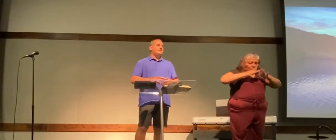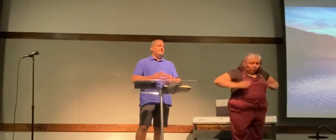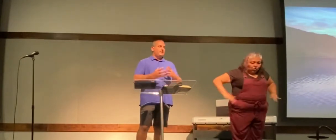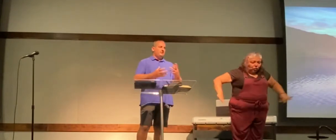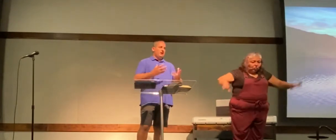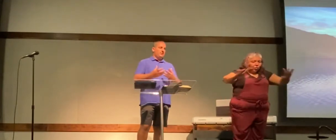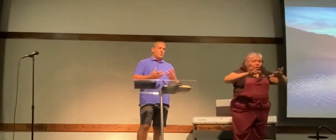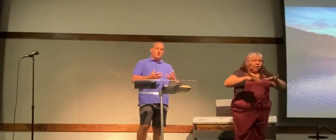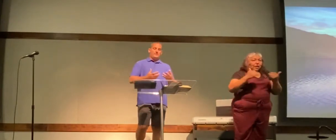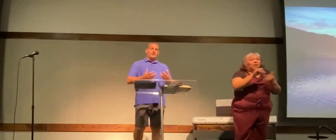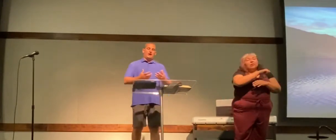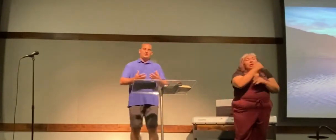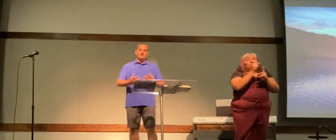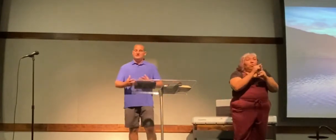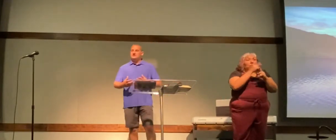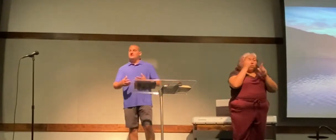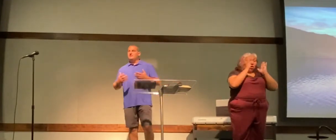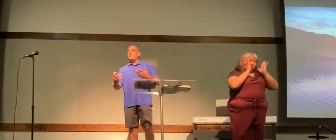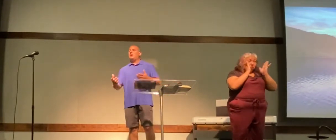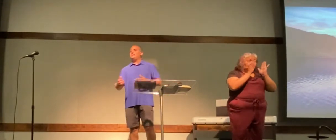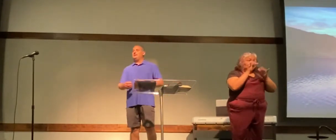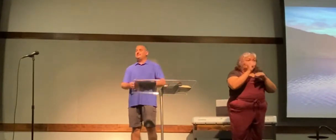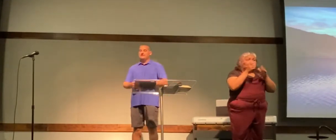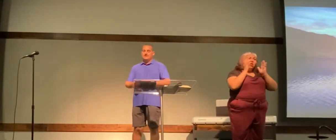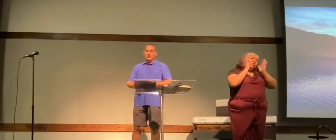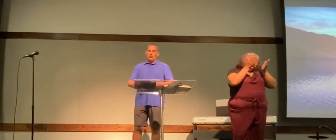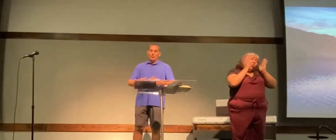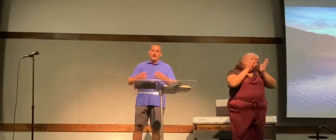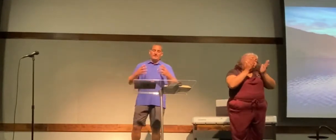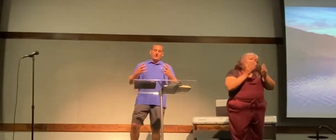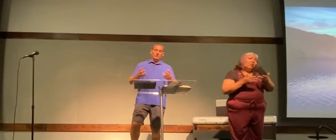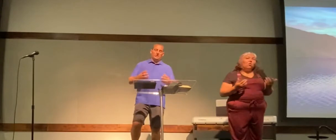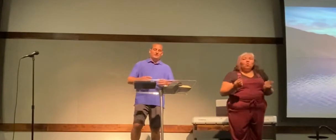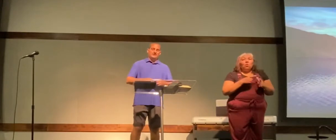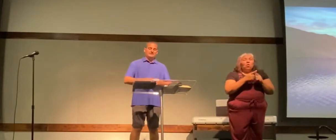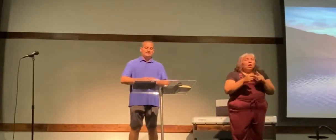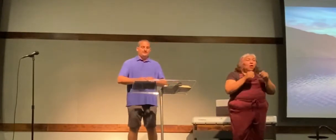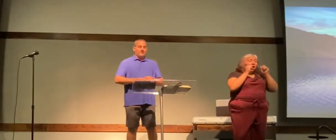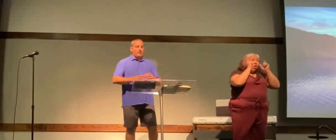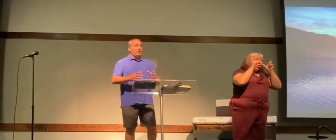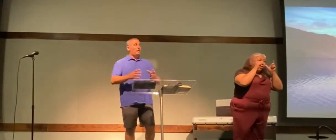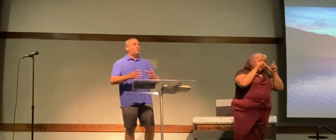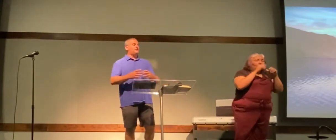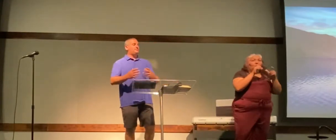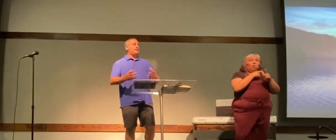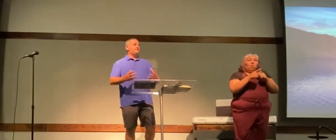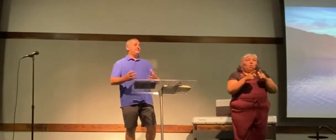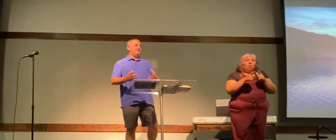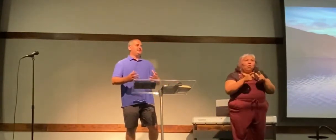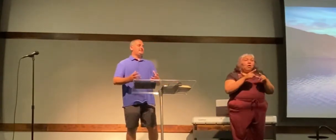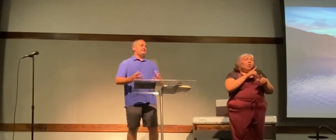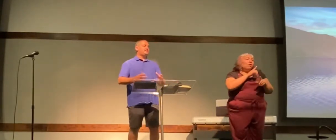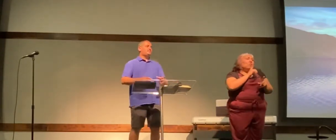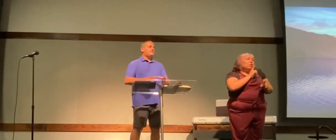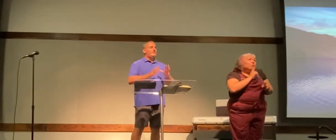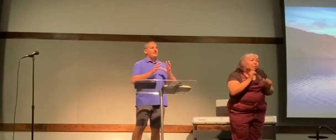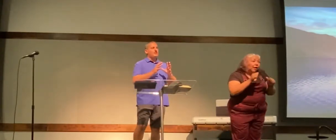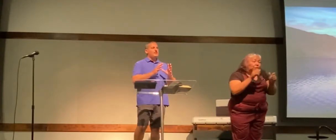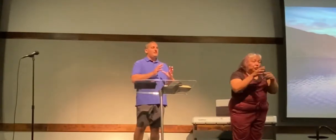surroundings. Another word for consciousness is awareness, or alertness, or responsiveness.